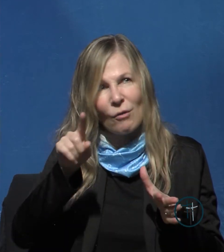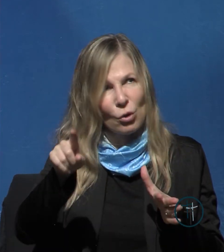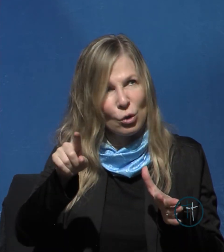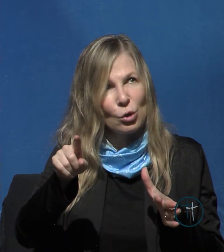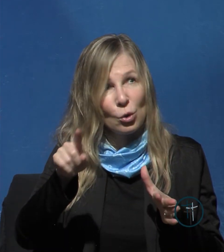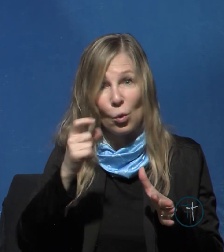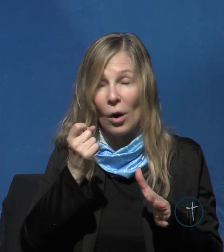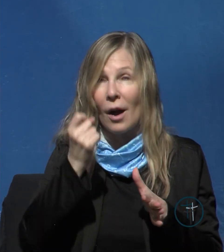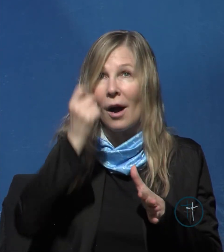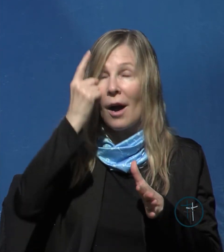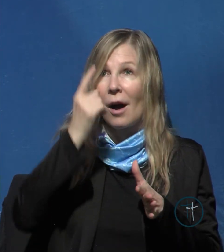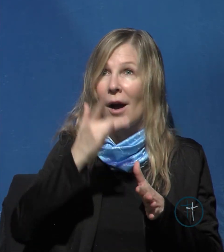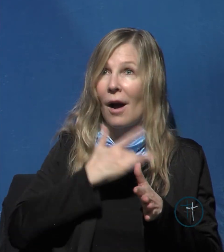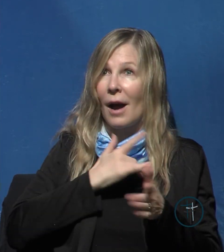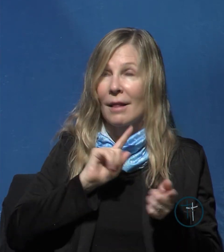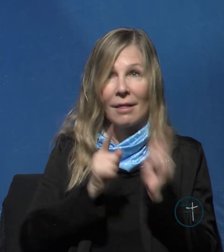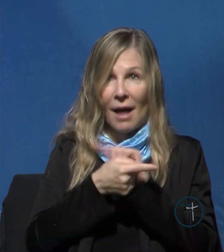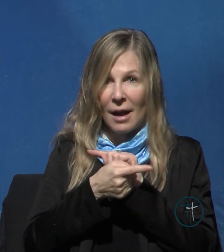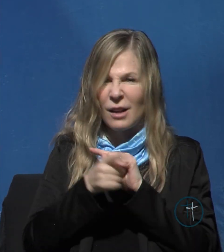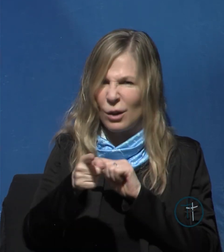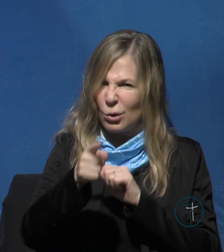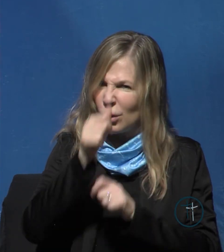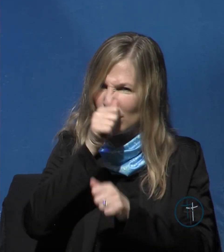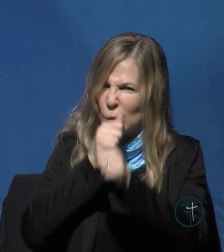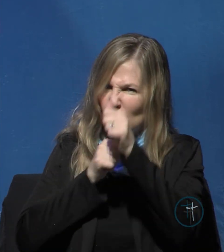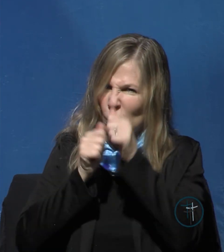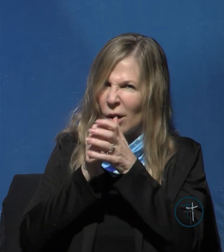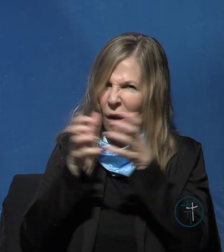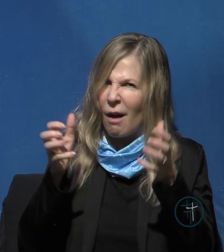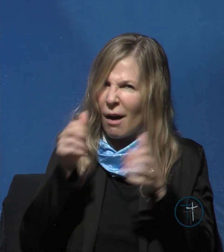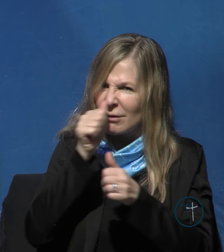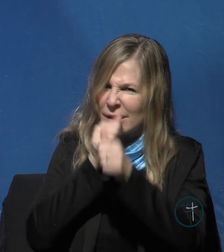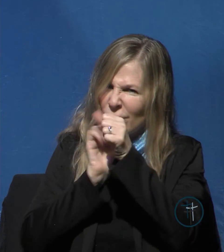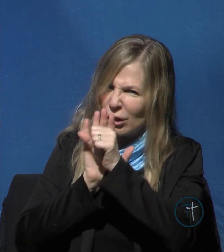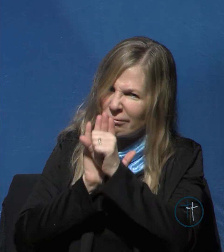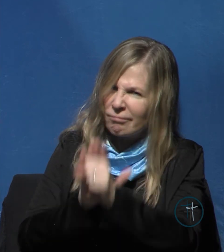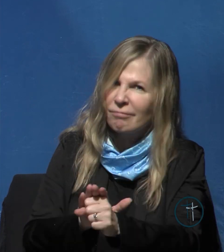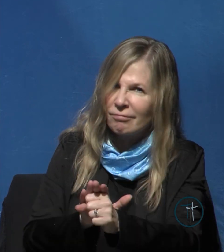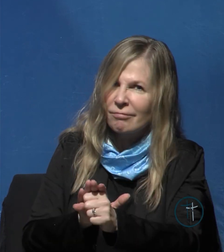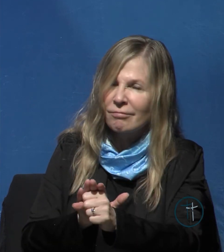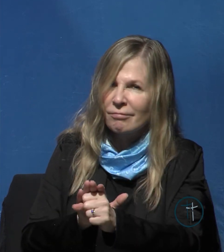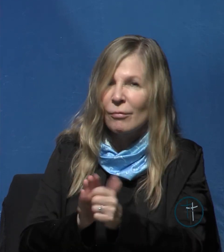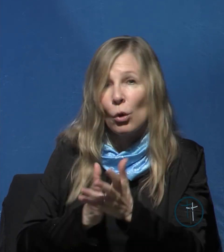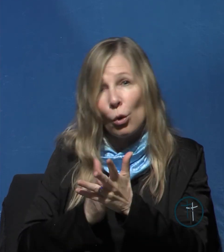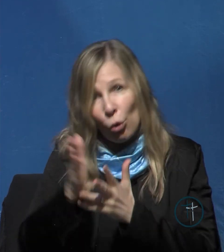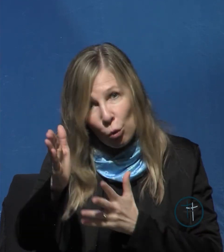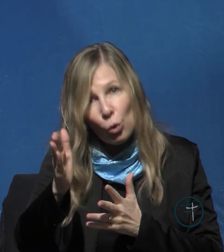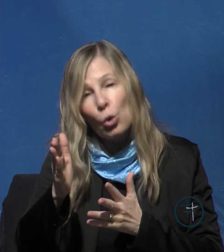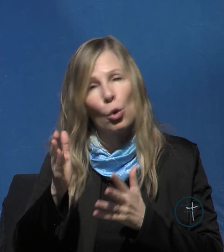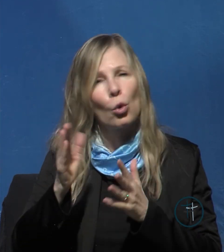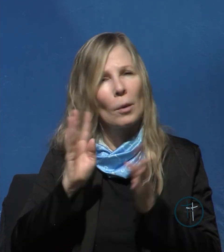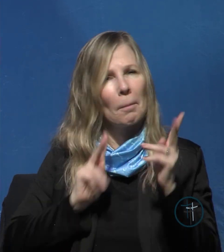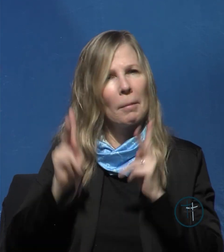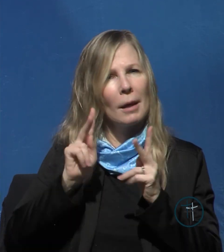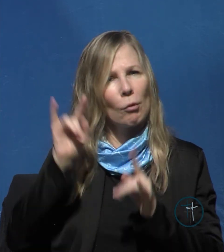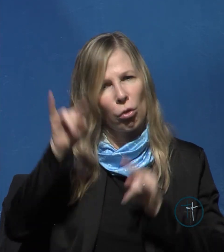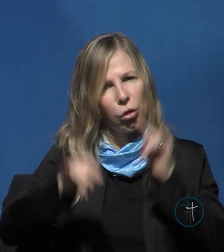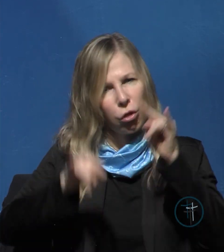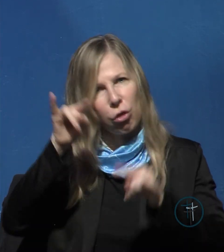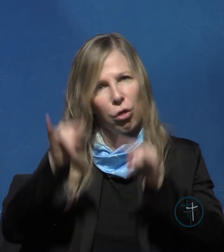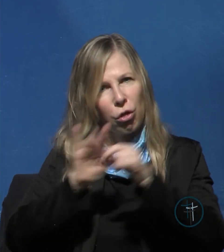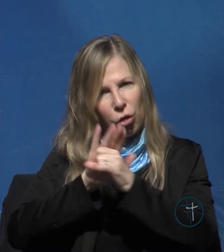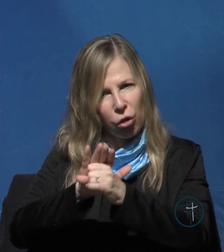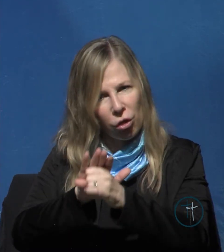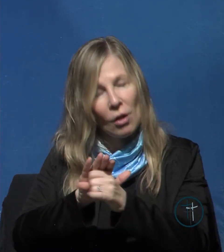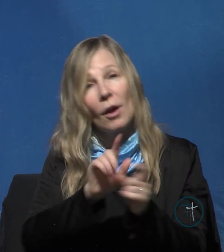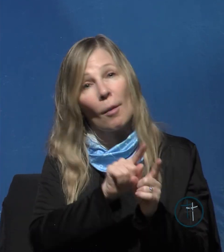enlightened, you endured a great conflict of sufferings, partly by being made a public spectacle through reproaches and tribulations, and partly by